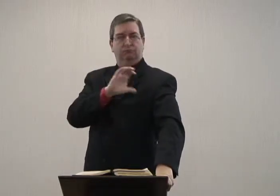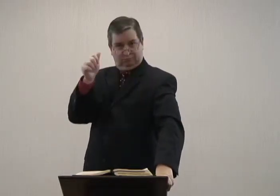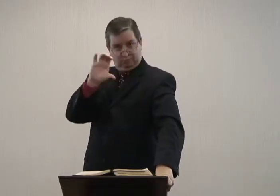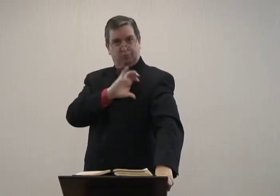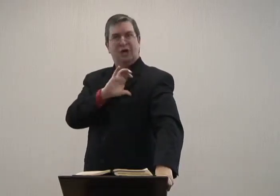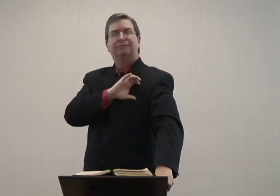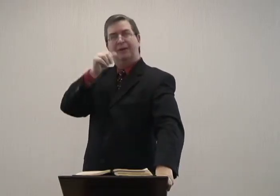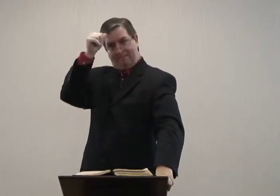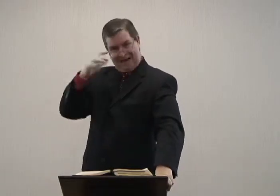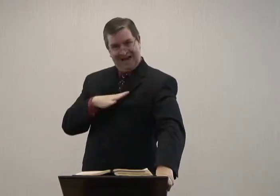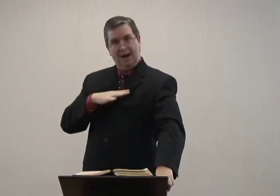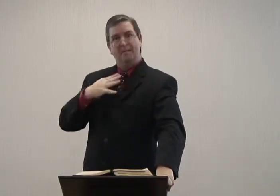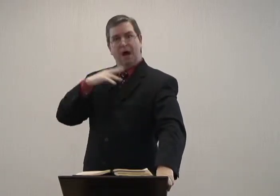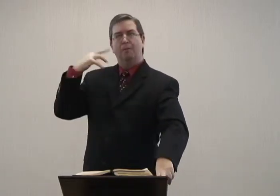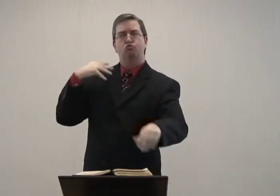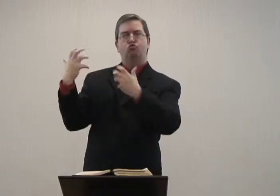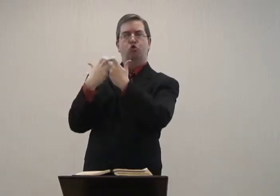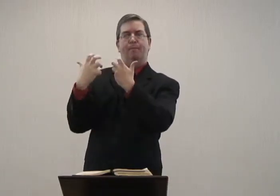My uncle himself's a cop.